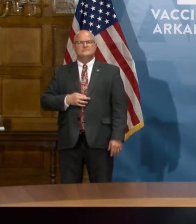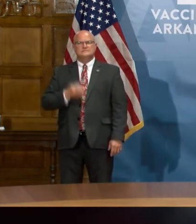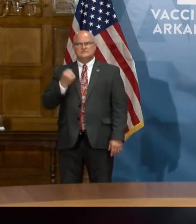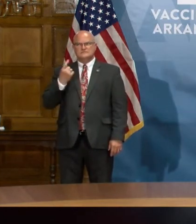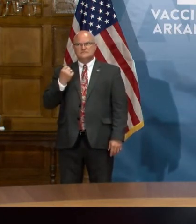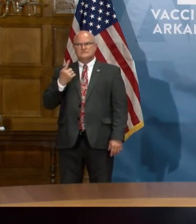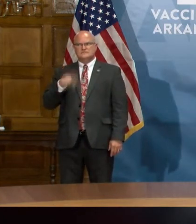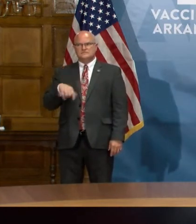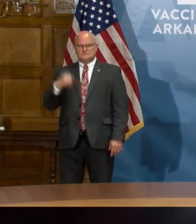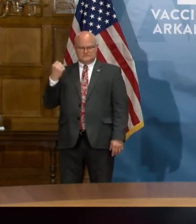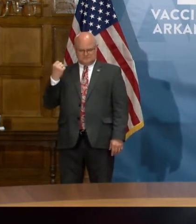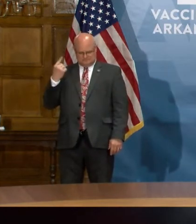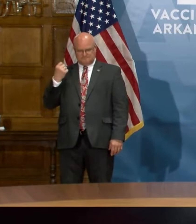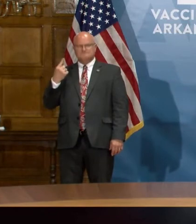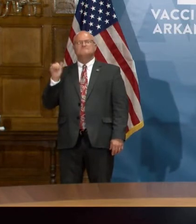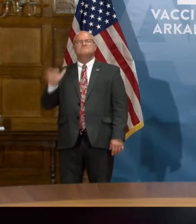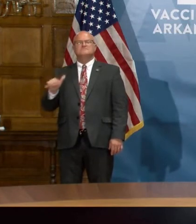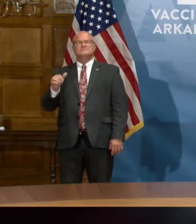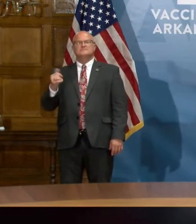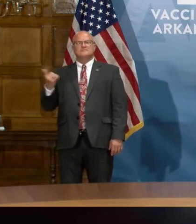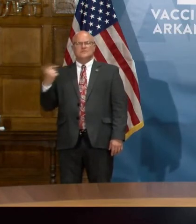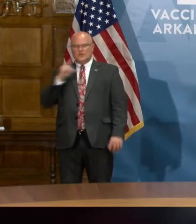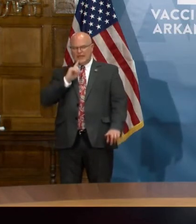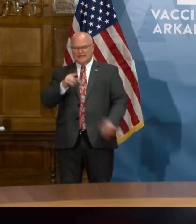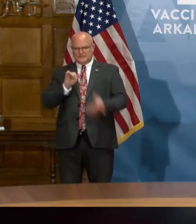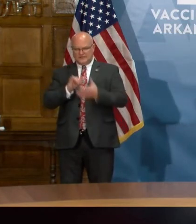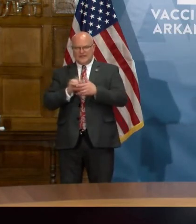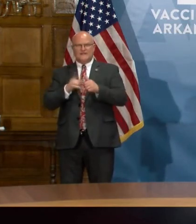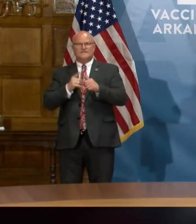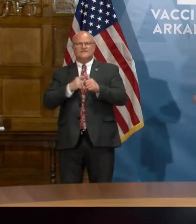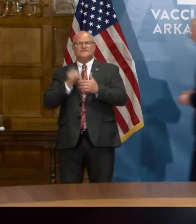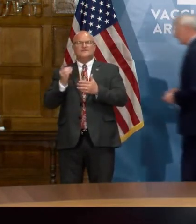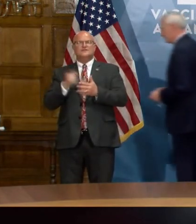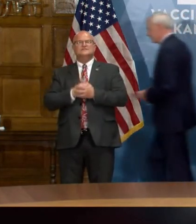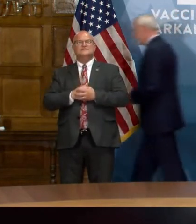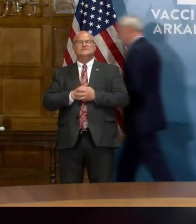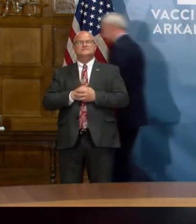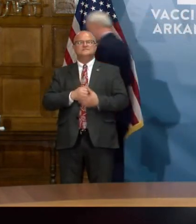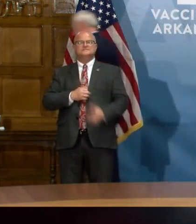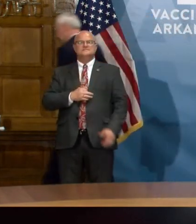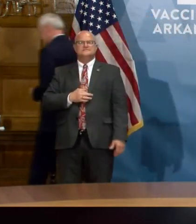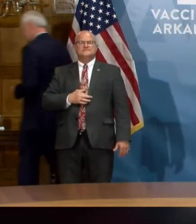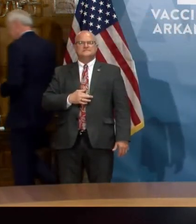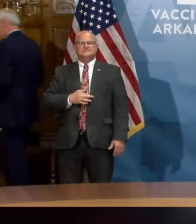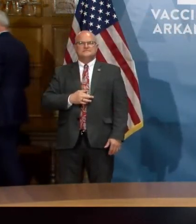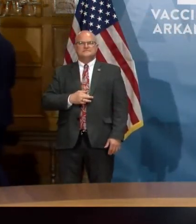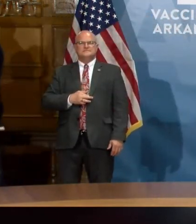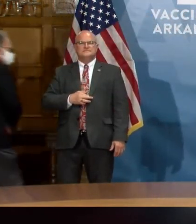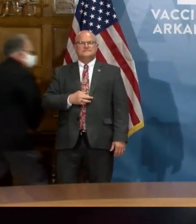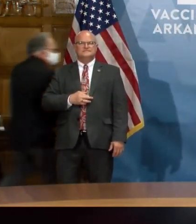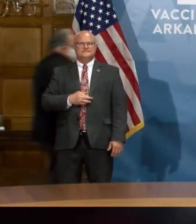Did you get that, Dr. Romero? Why don't you answer that part of the question?